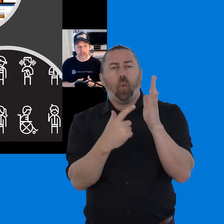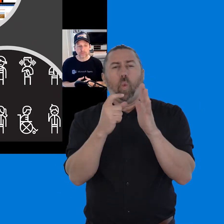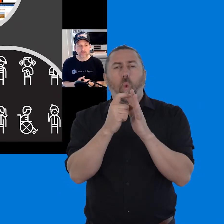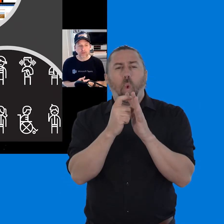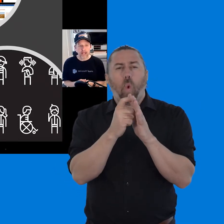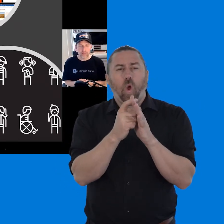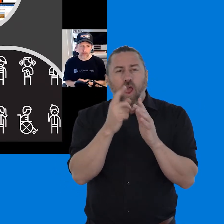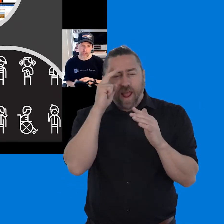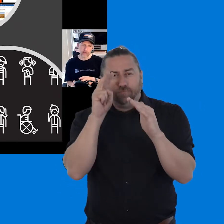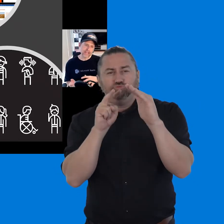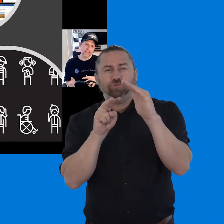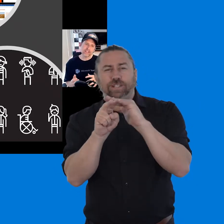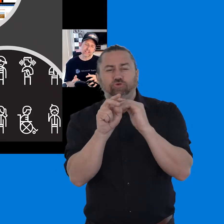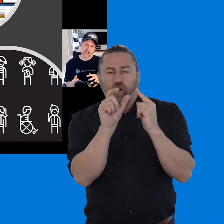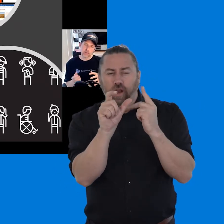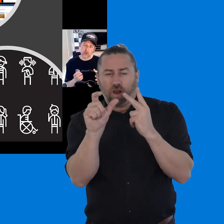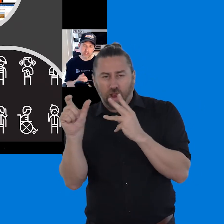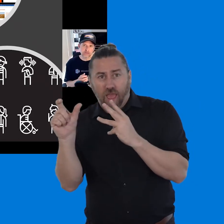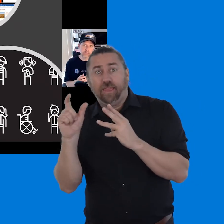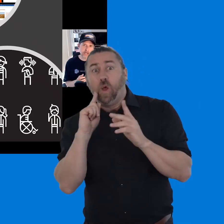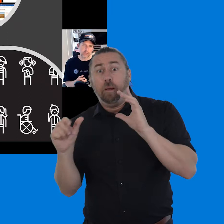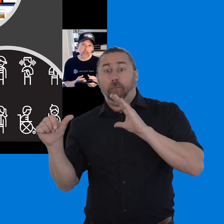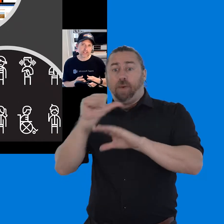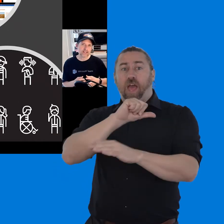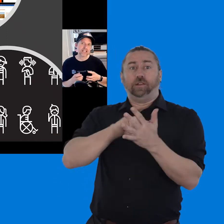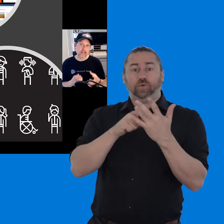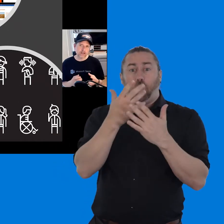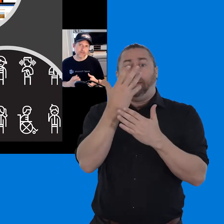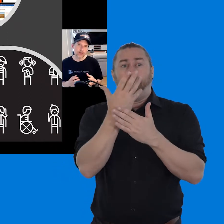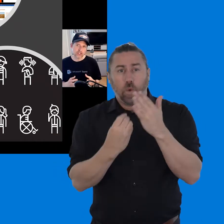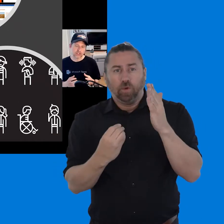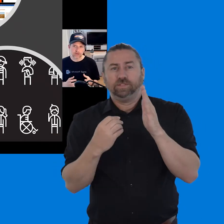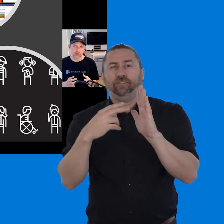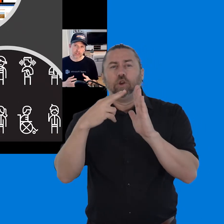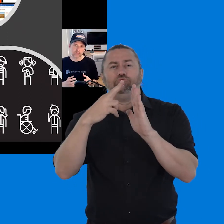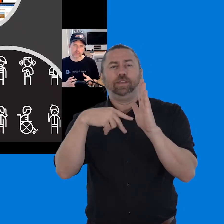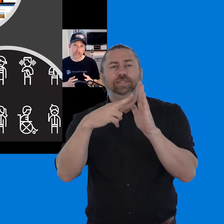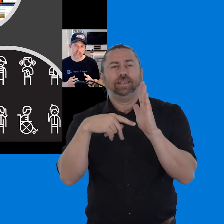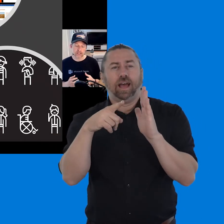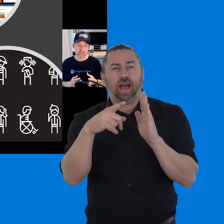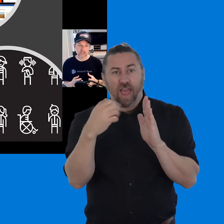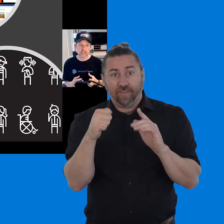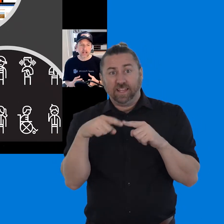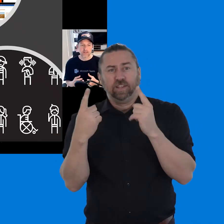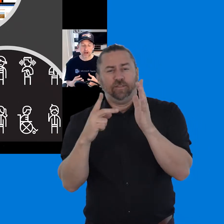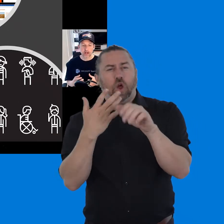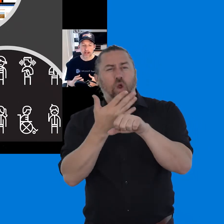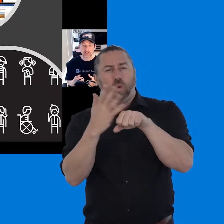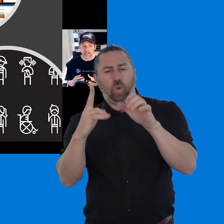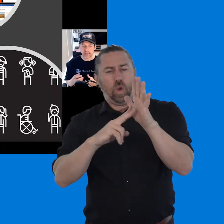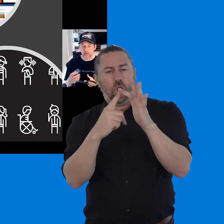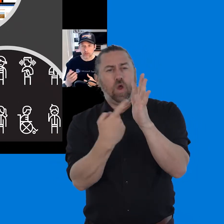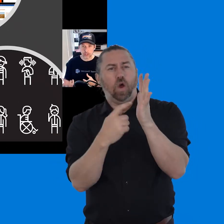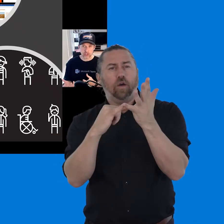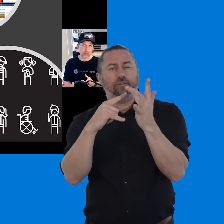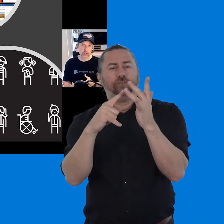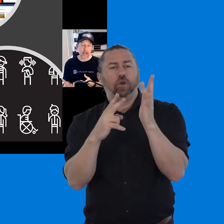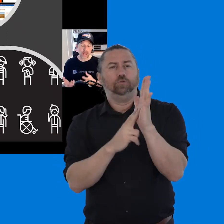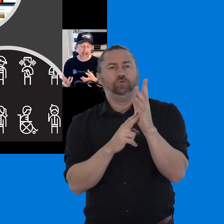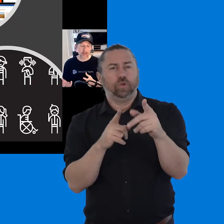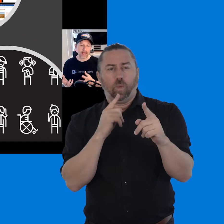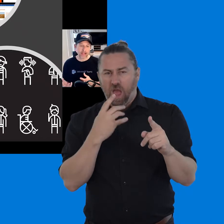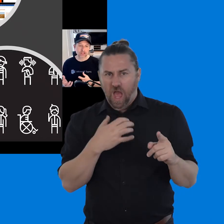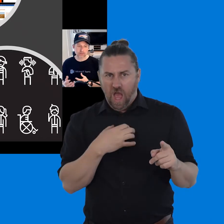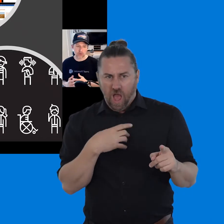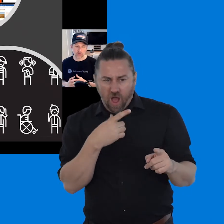word prediction, and then we're going to revisit Immersive Reader because there's another version of Immersive Reader that exists that I'd like to take you in and show